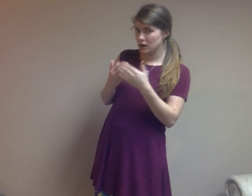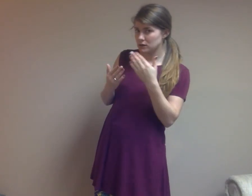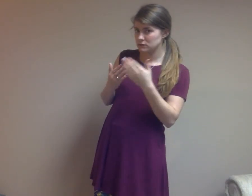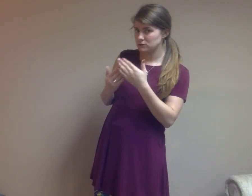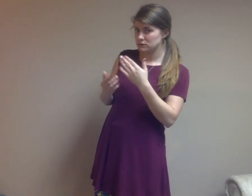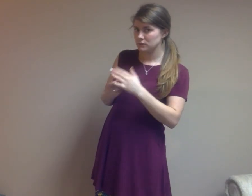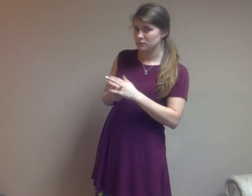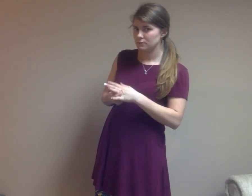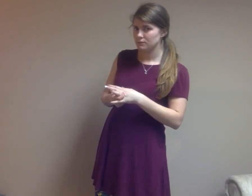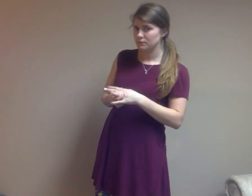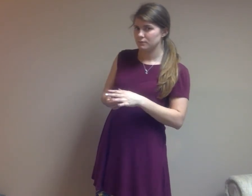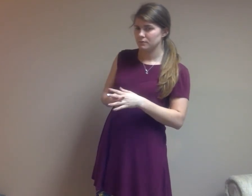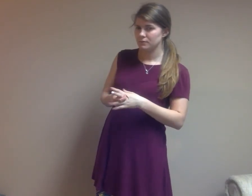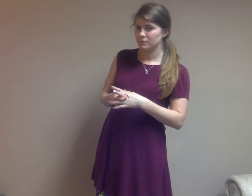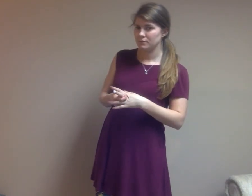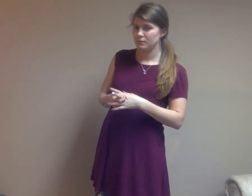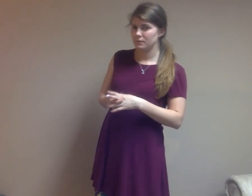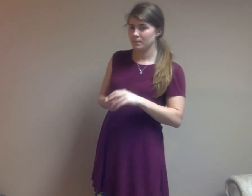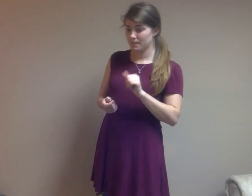think about that? I just think it's strange.